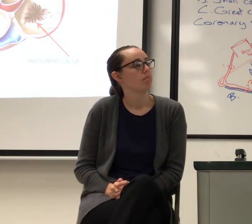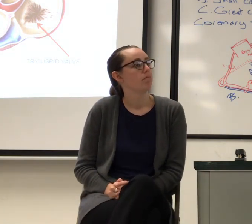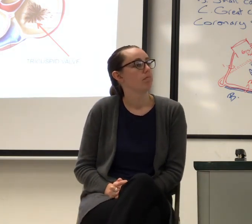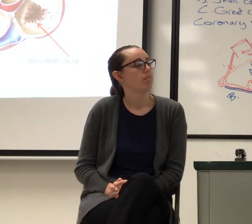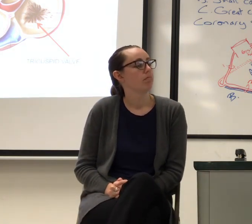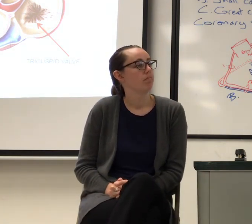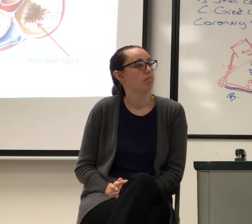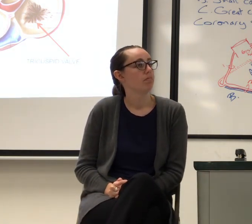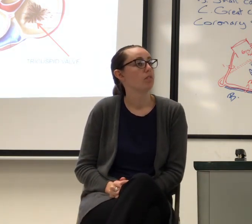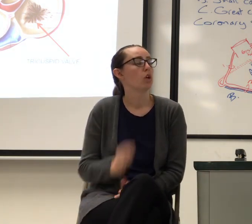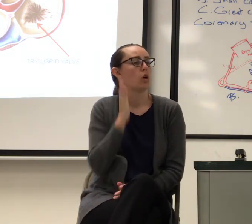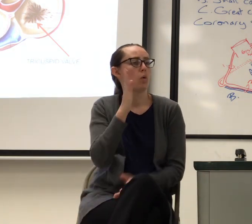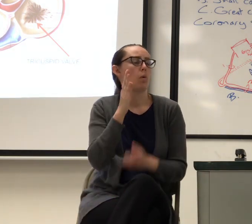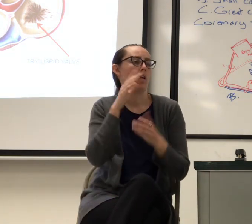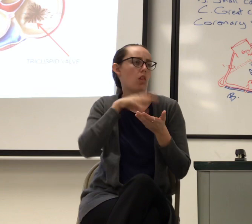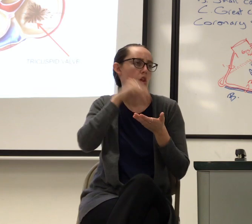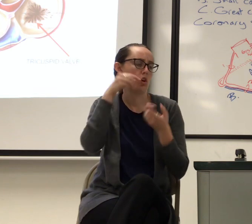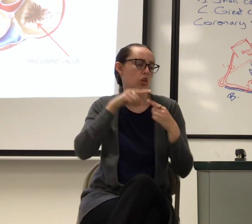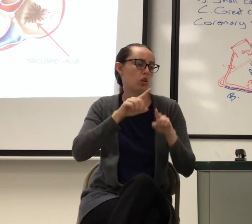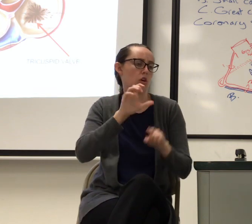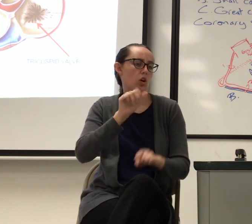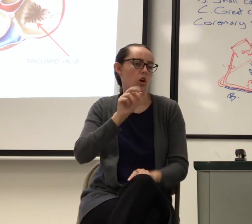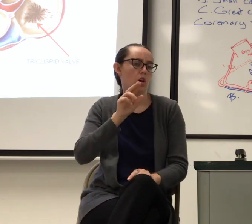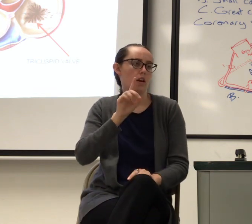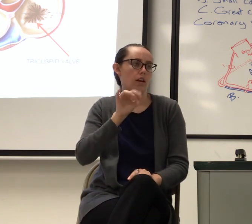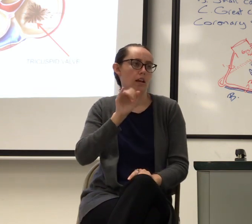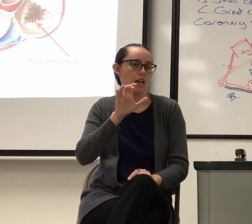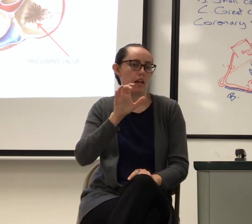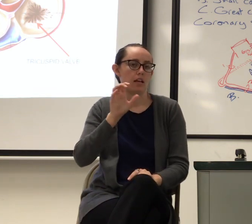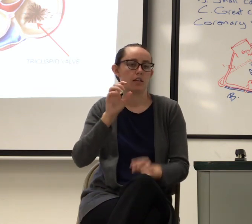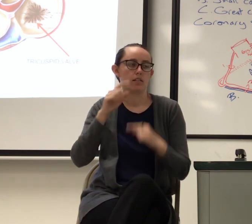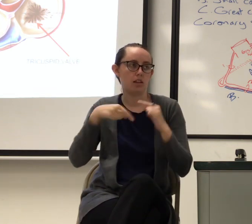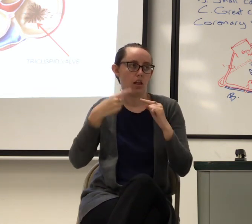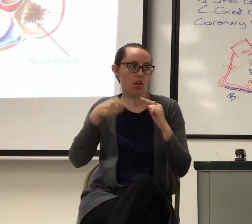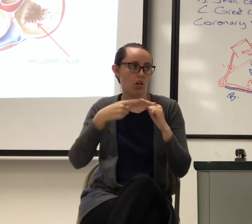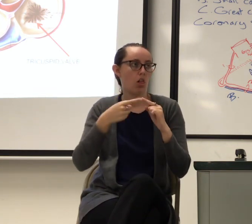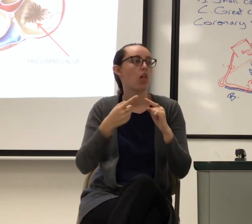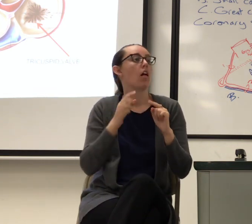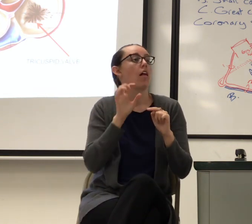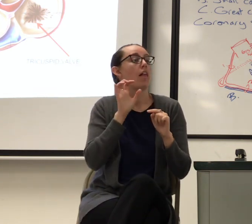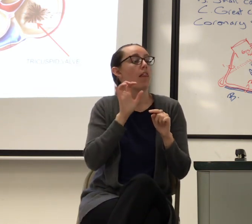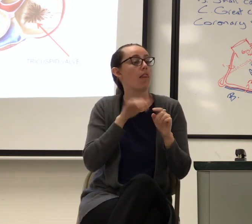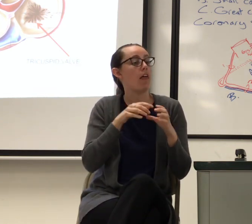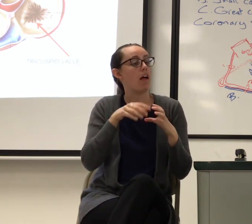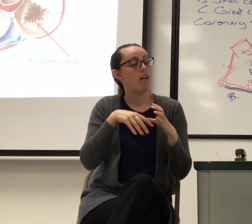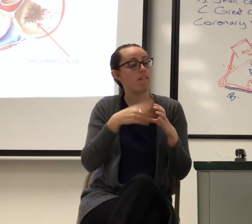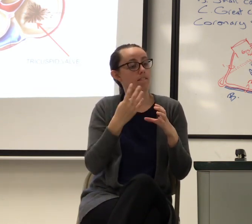As we're going to learn in the cardiac cycle, that valve opens when the heart is pumping blood during systole.